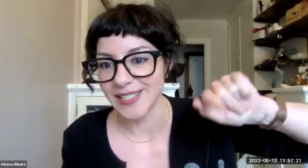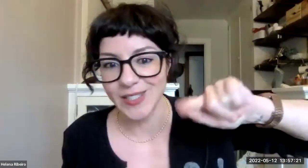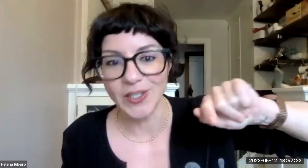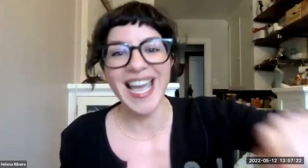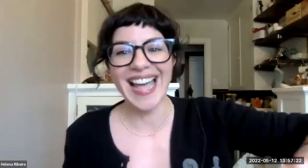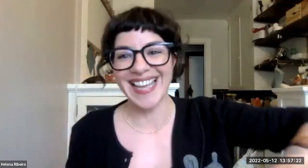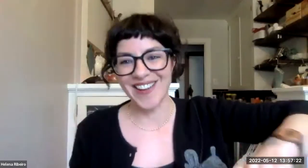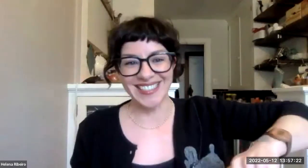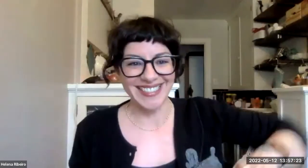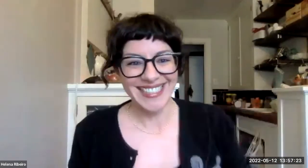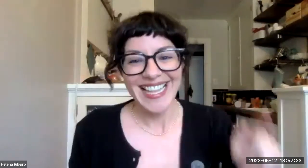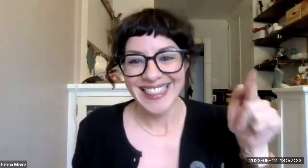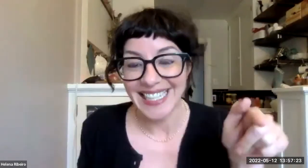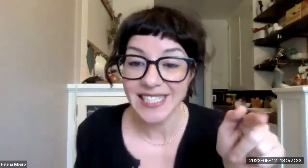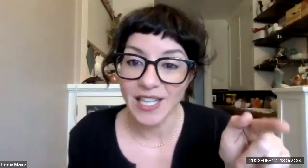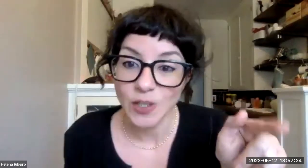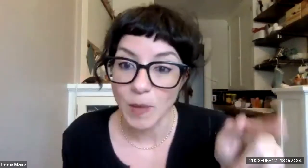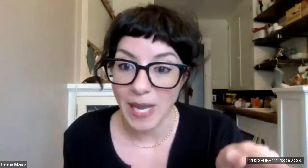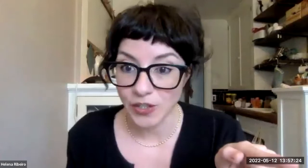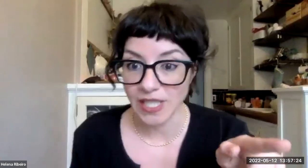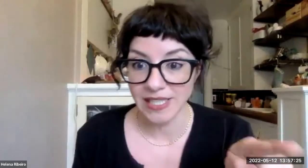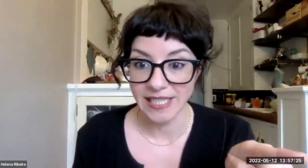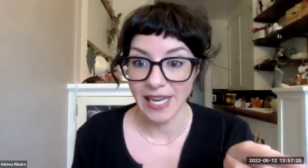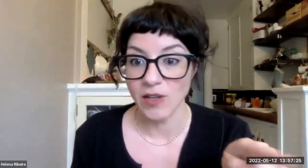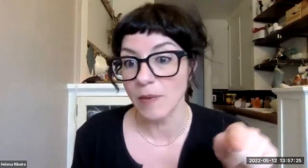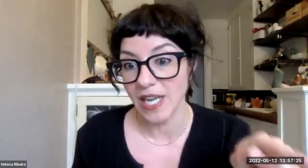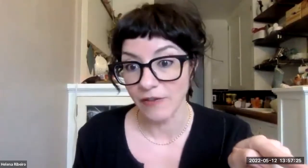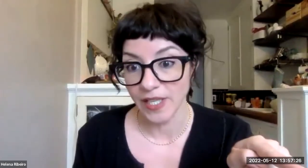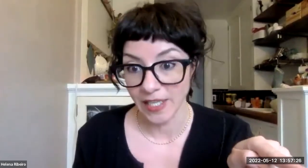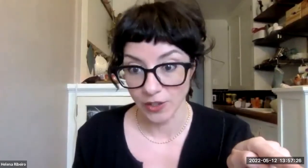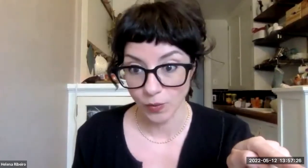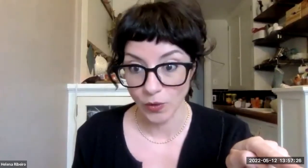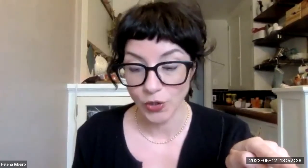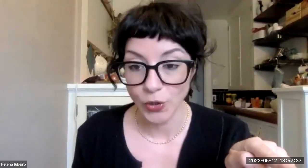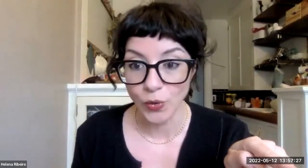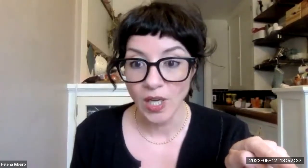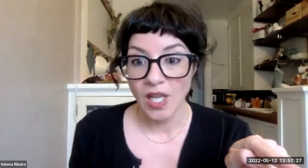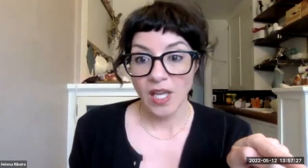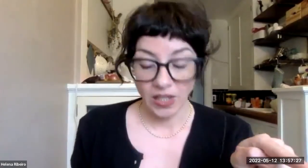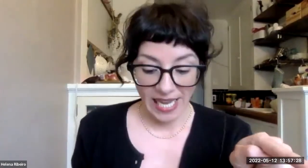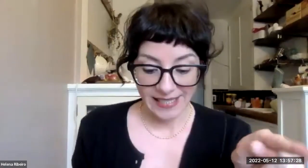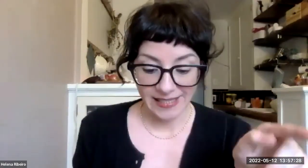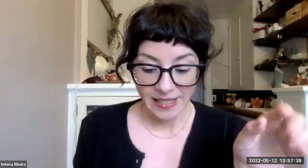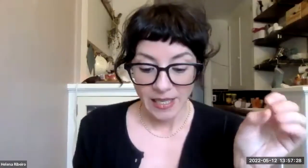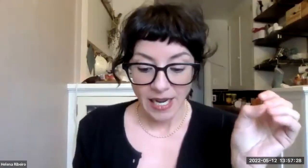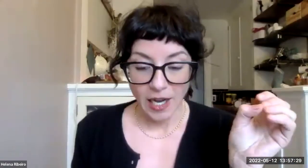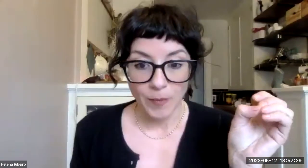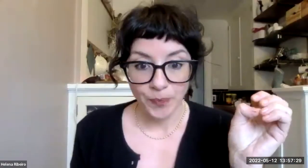with the circle. Yeah, that one. That's the, so we're measuring this outcome in every English 102